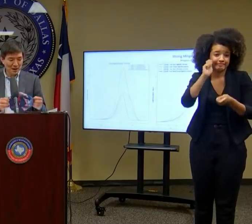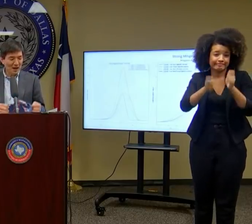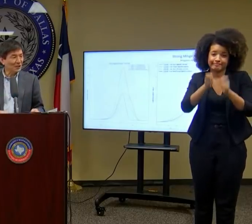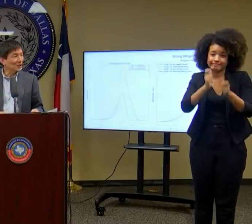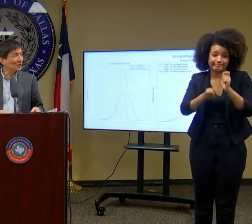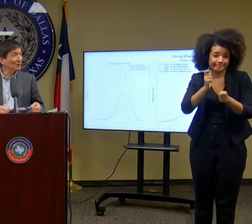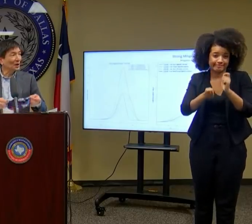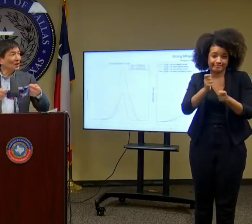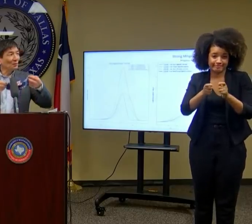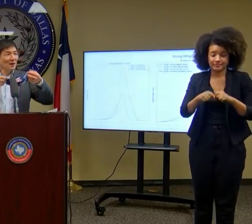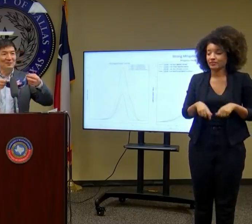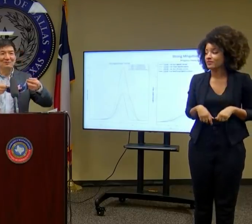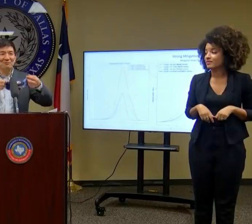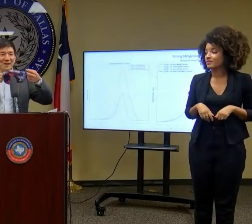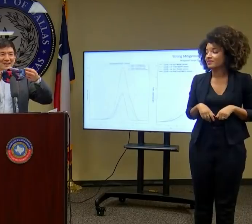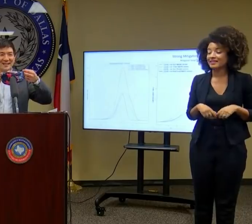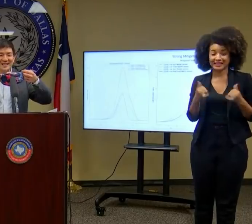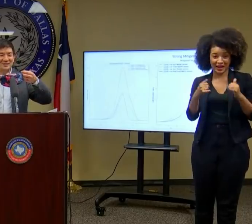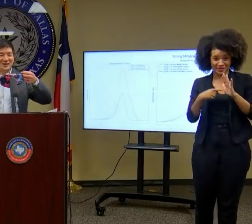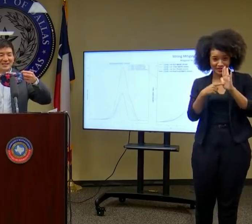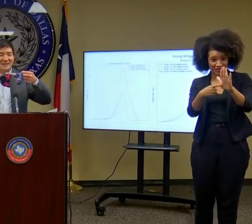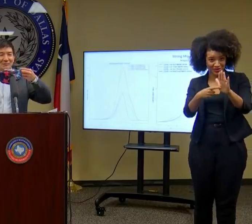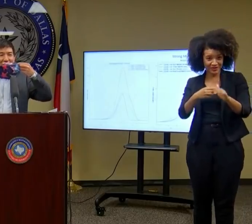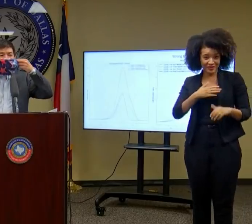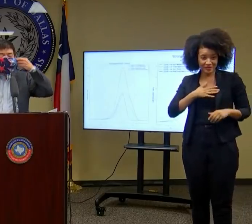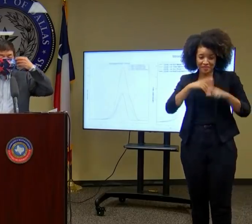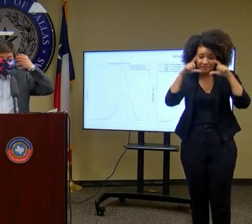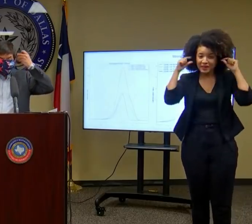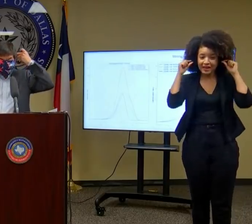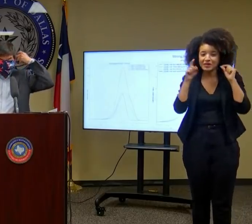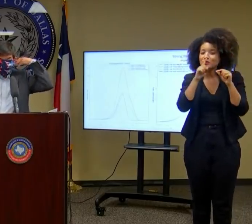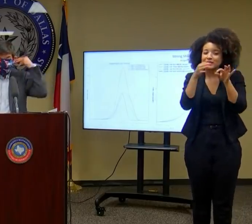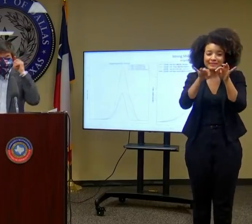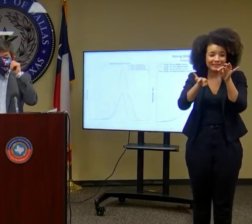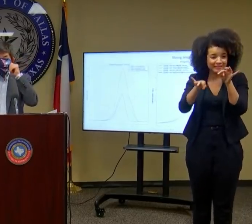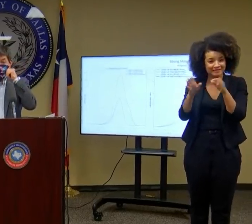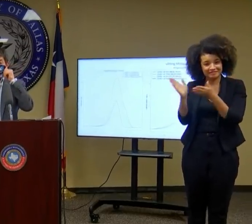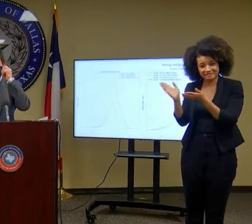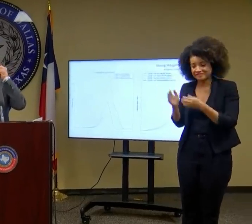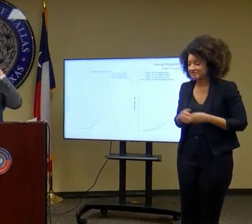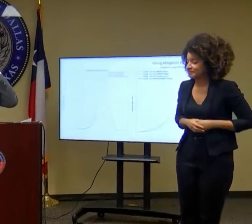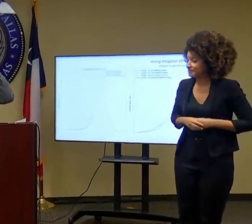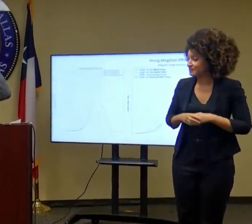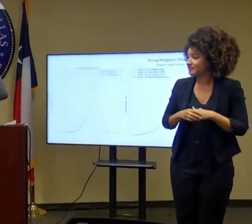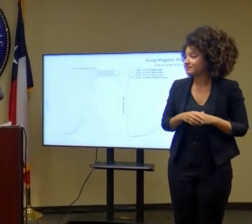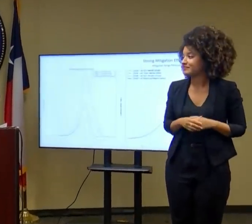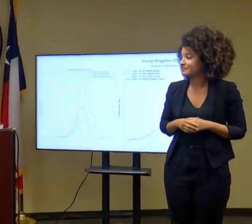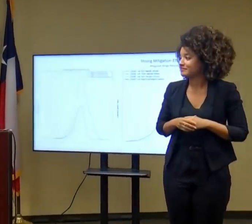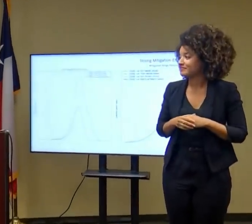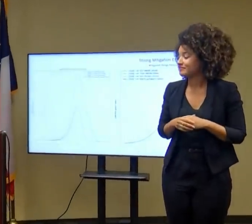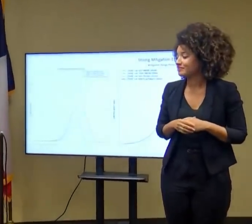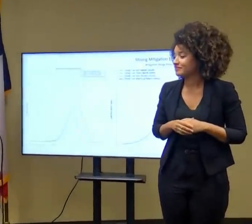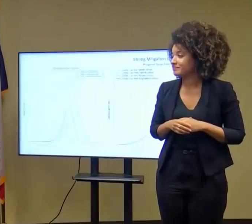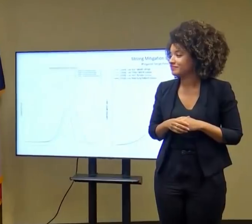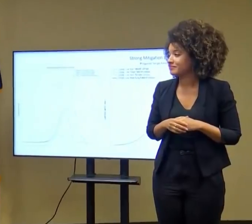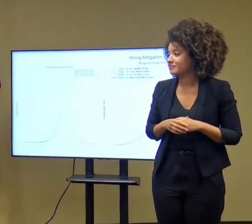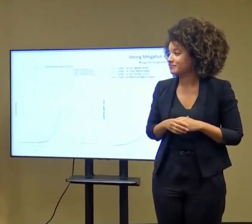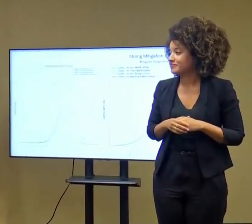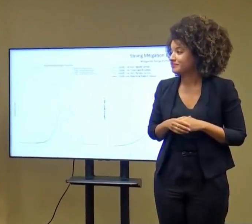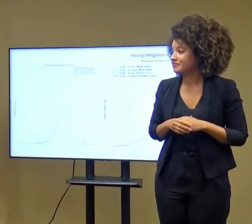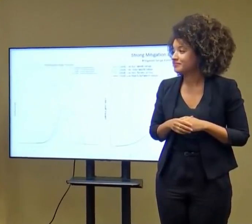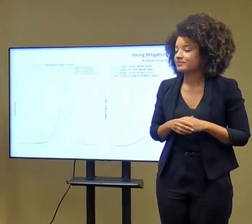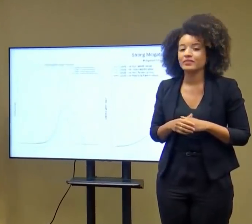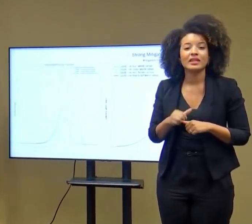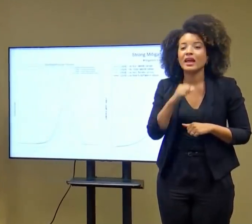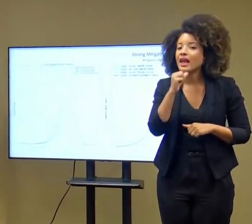it. And I'll just show you my own, again, it's really simple, putting it on like that and covering it, and